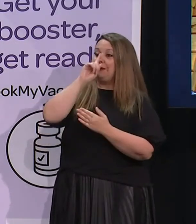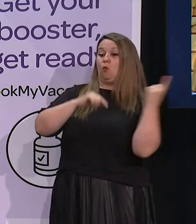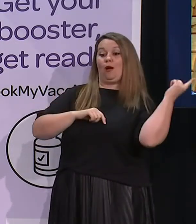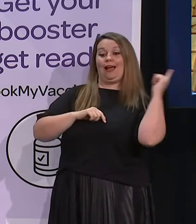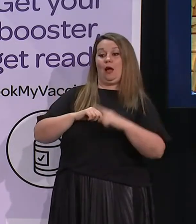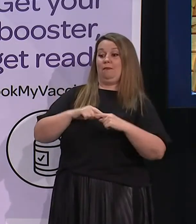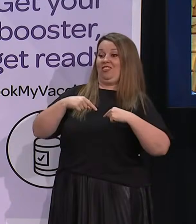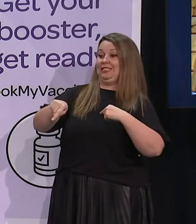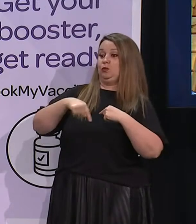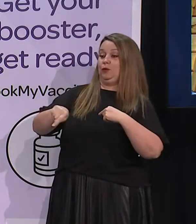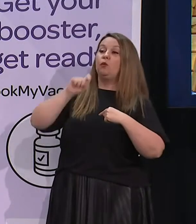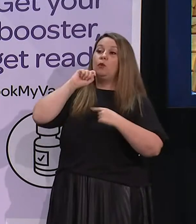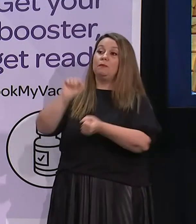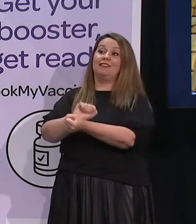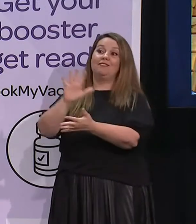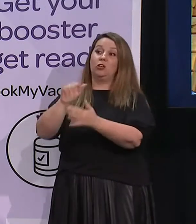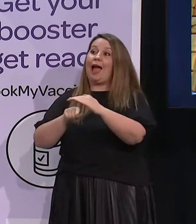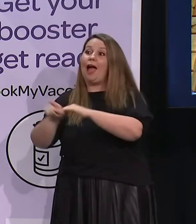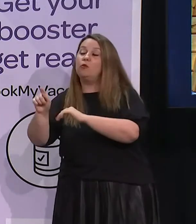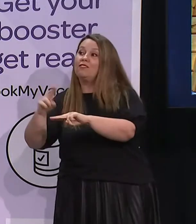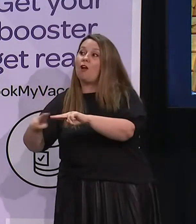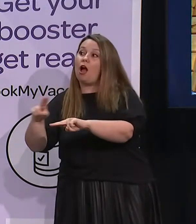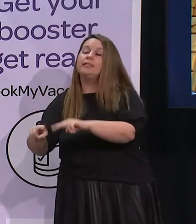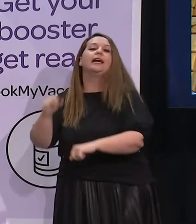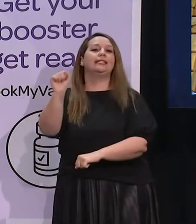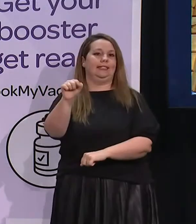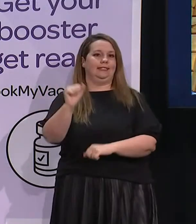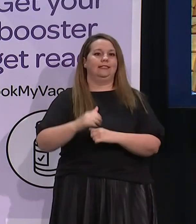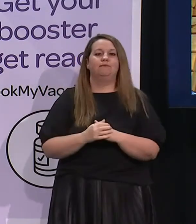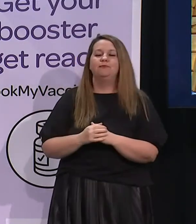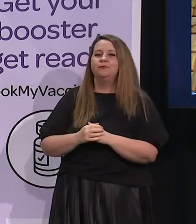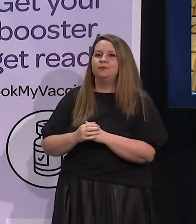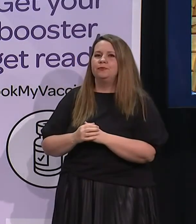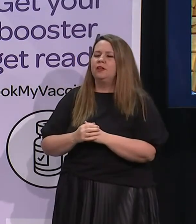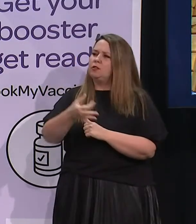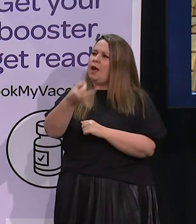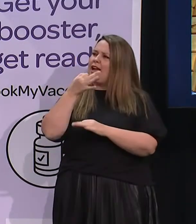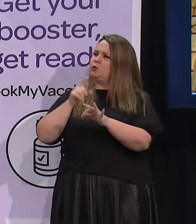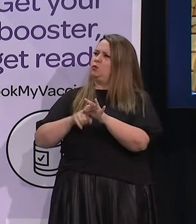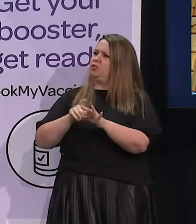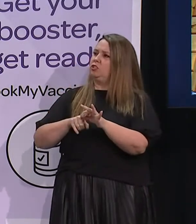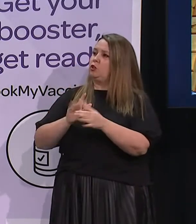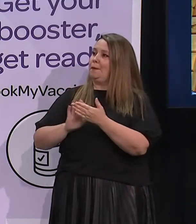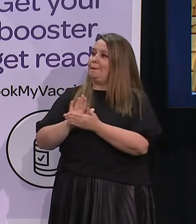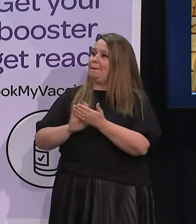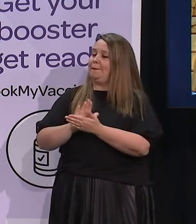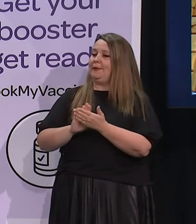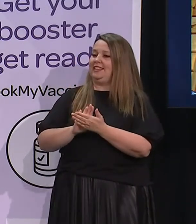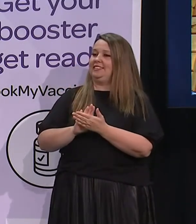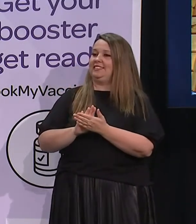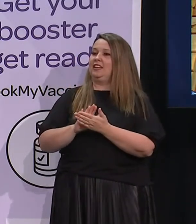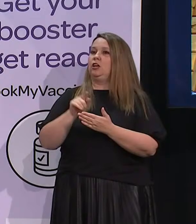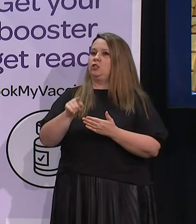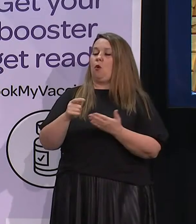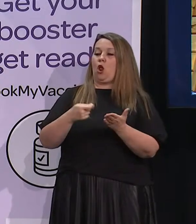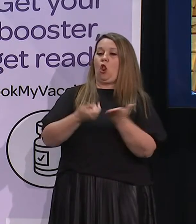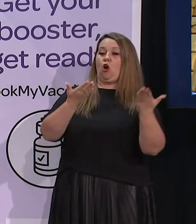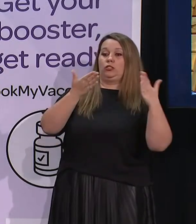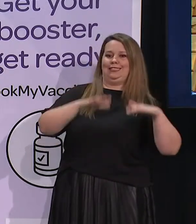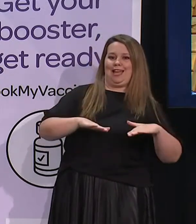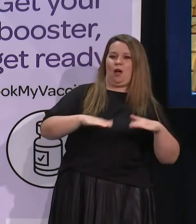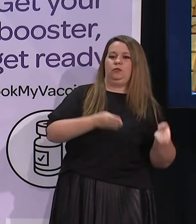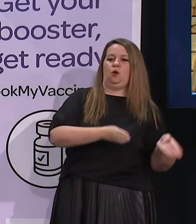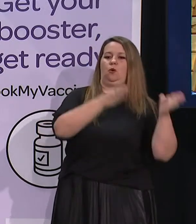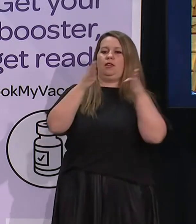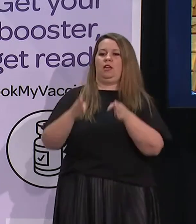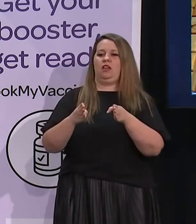on Friday? Yes, correct. Absolutely correct. Does this mark the end of self-isolation? Like, are you not going back to the way you've moved on from lockdowns? Have you now moved